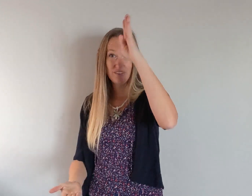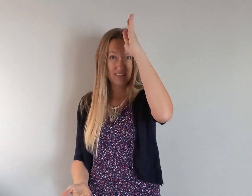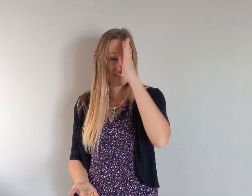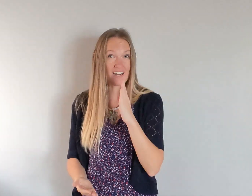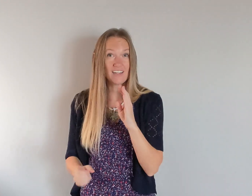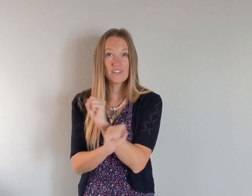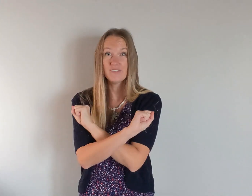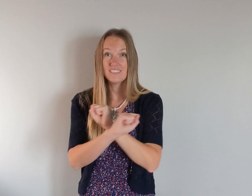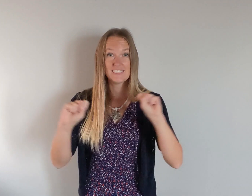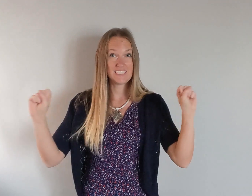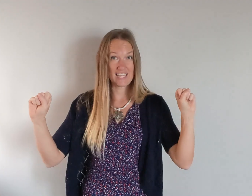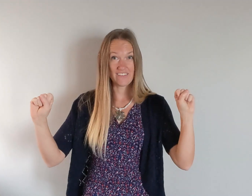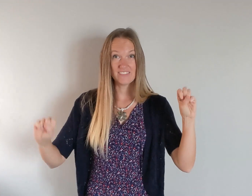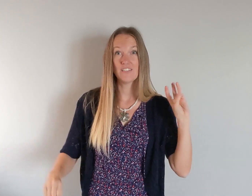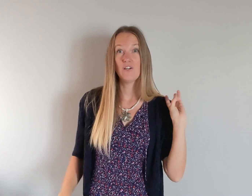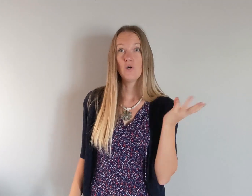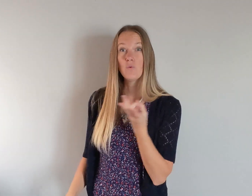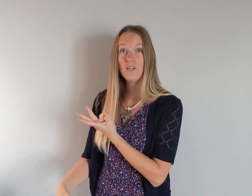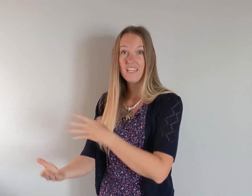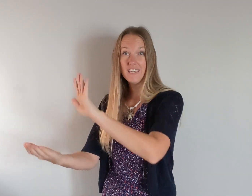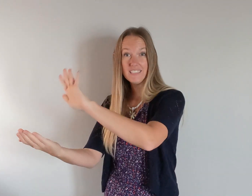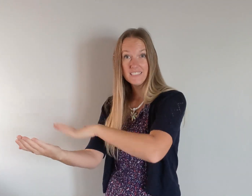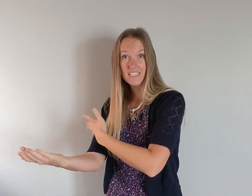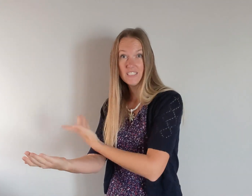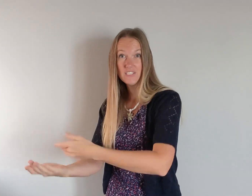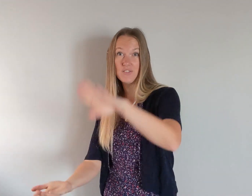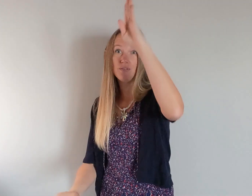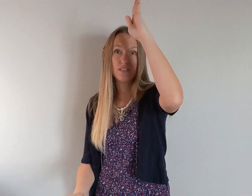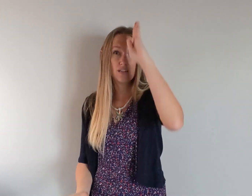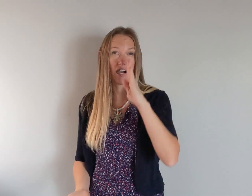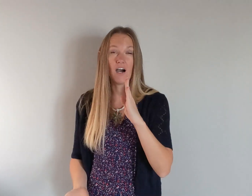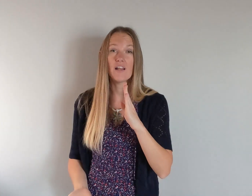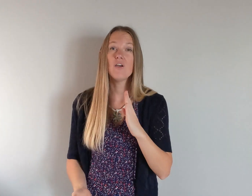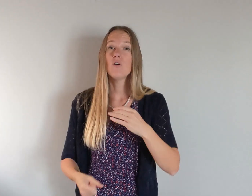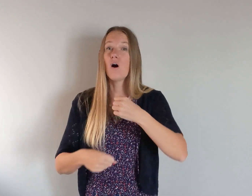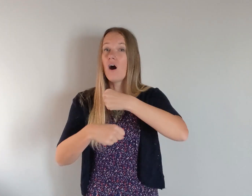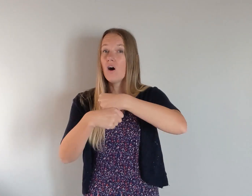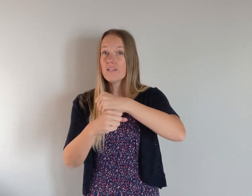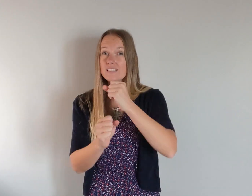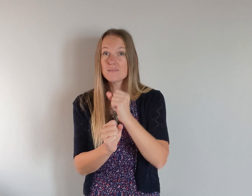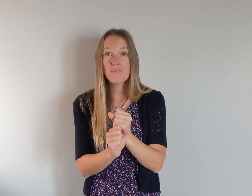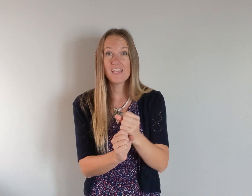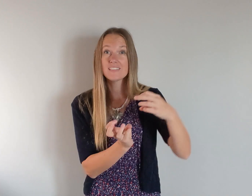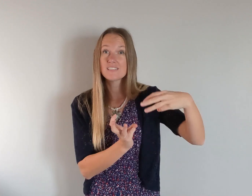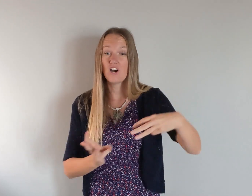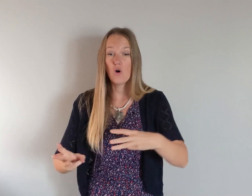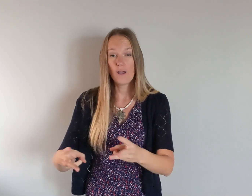the God who saves. We sing to the God who always makes a